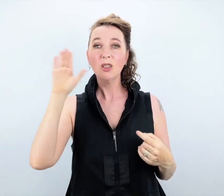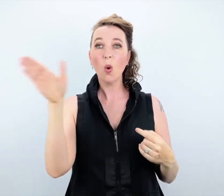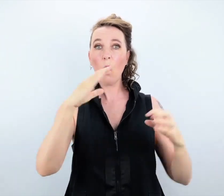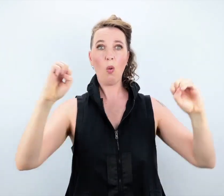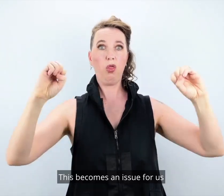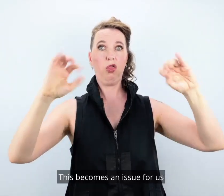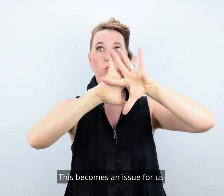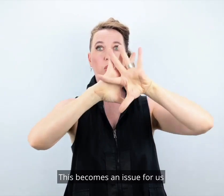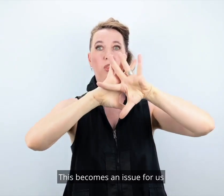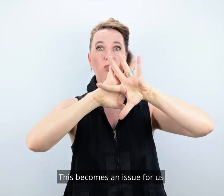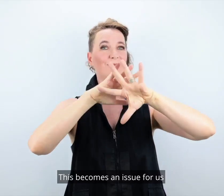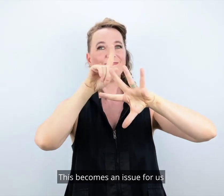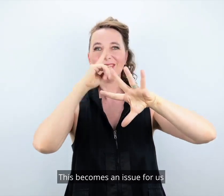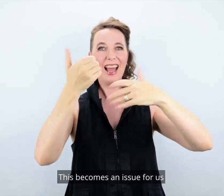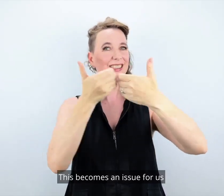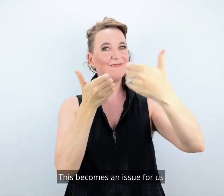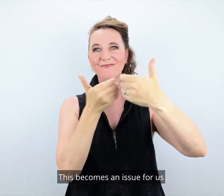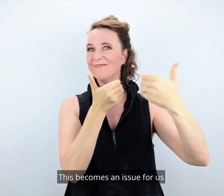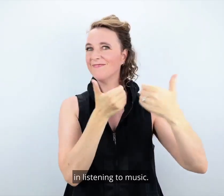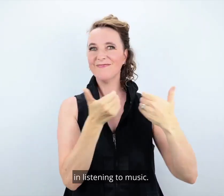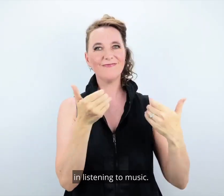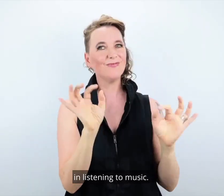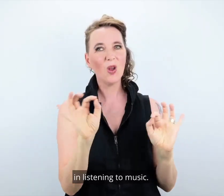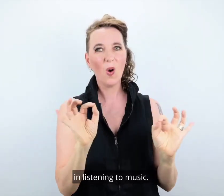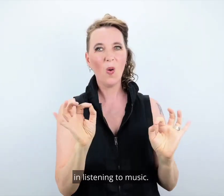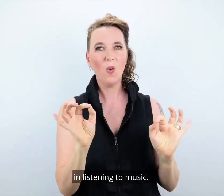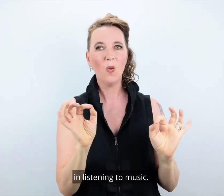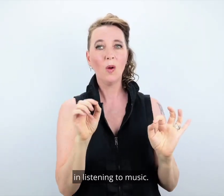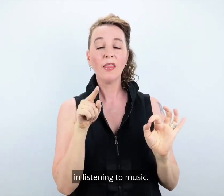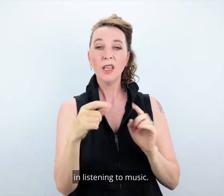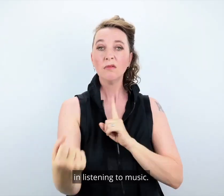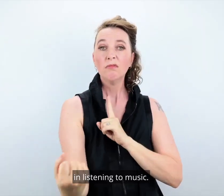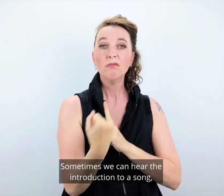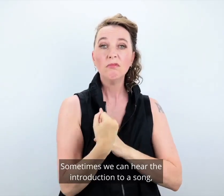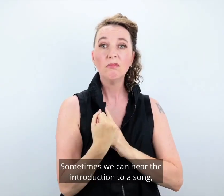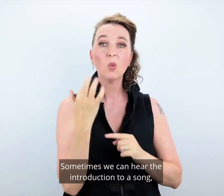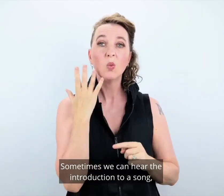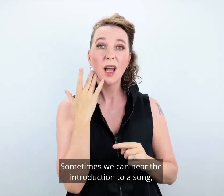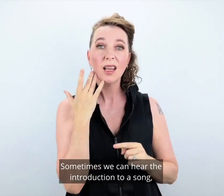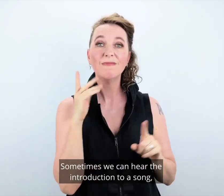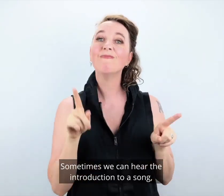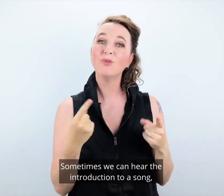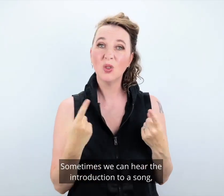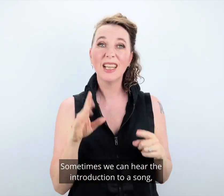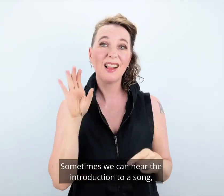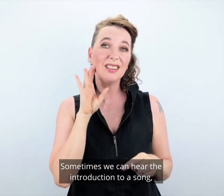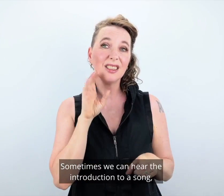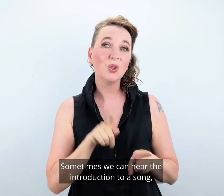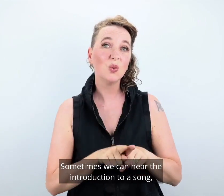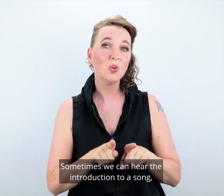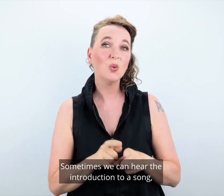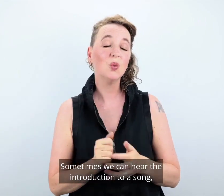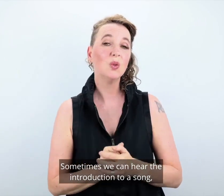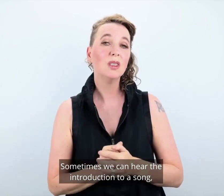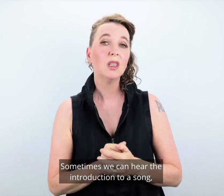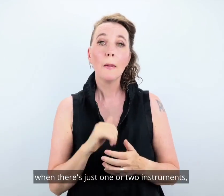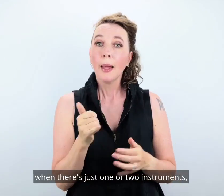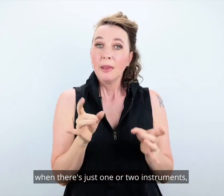This becomes an issue for us in listening to music. Sometimes we can hear the introduction to a song when there's just